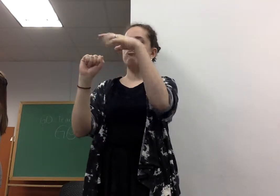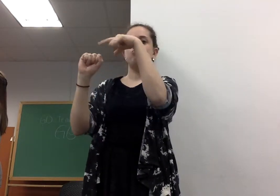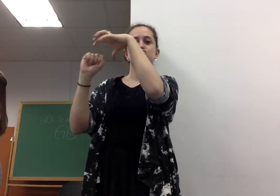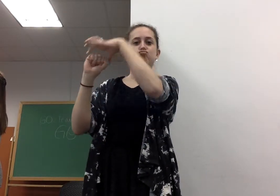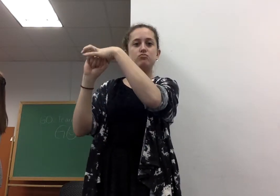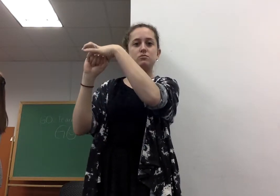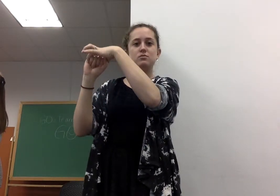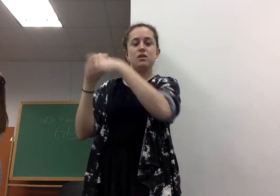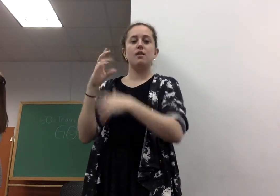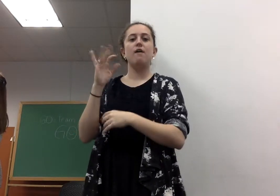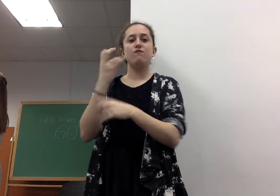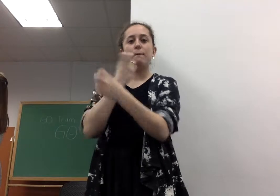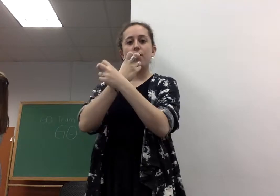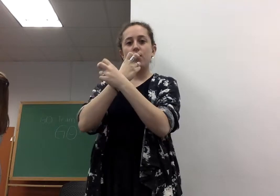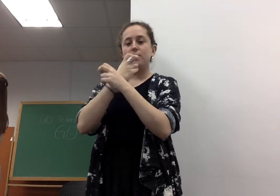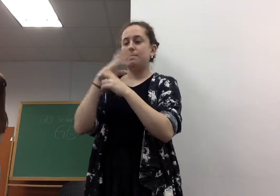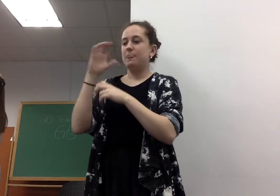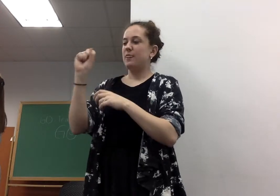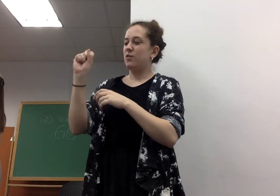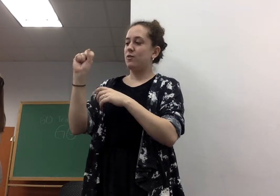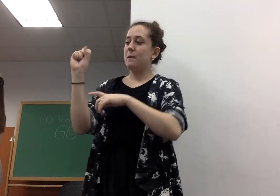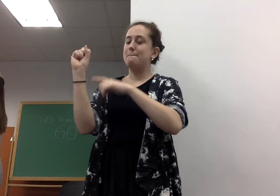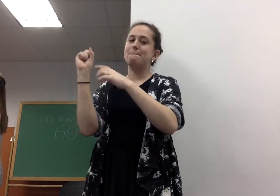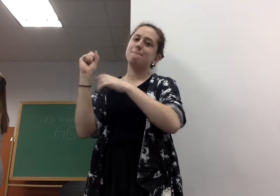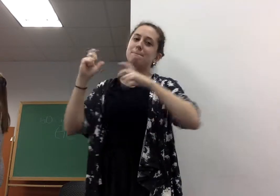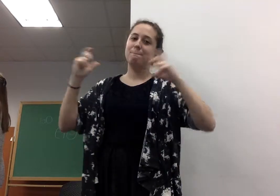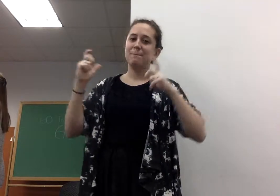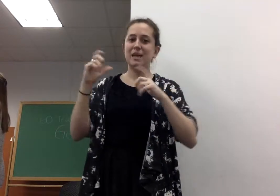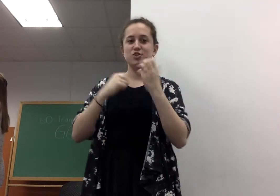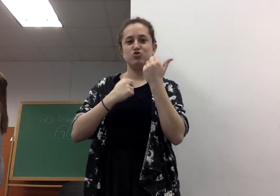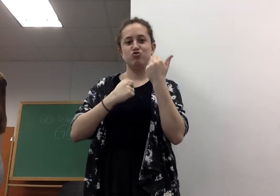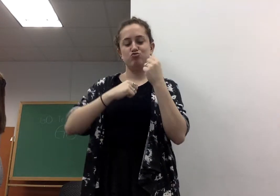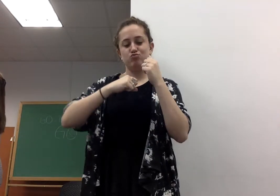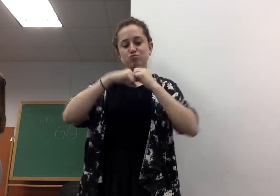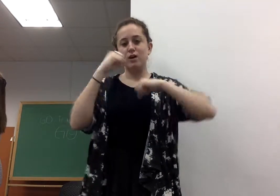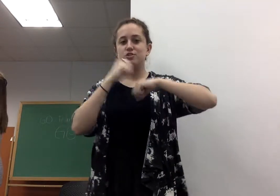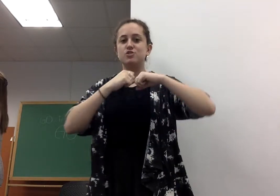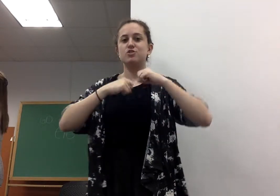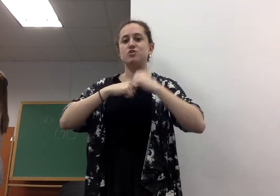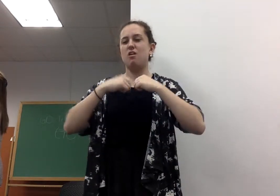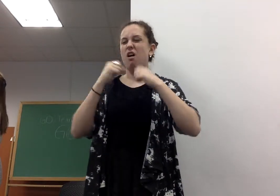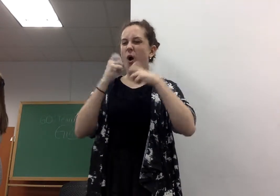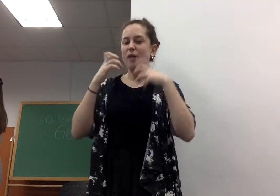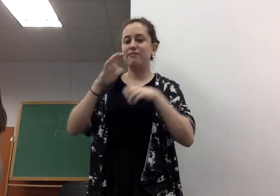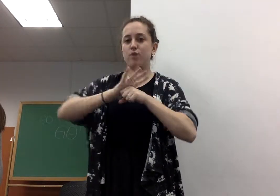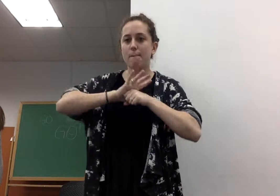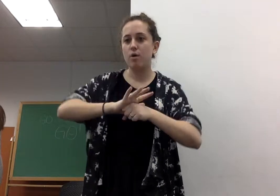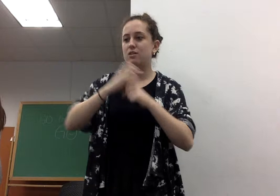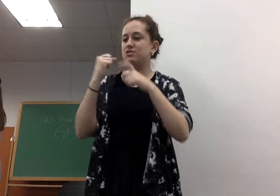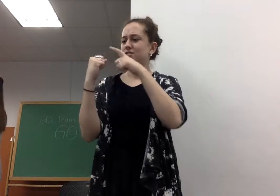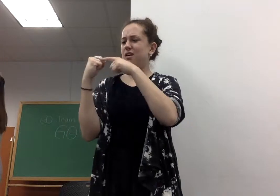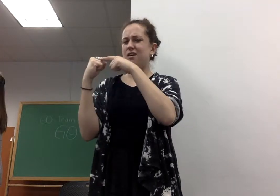the big structure, where all the support's going to be, where all this pressure is going to be when you're walking and jumping and running, and it's the thickest part of the